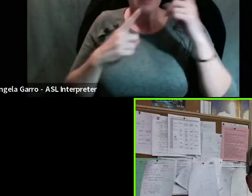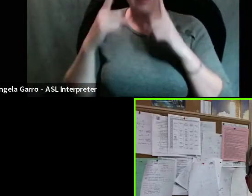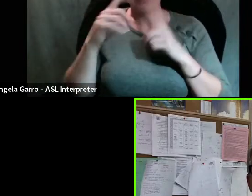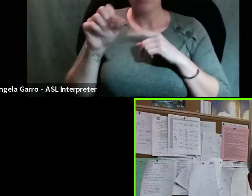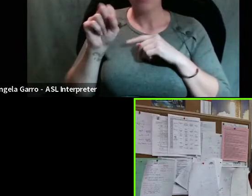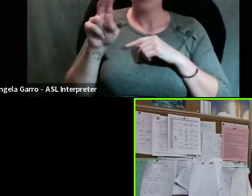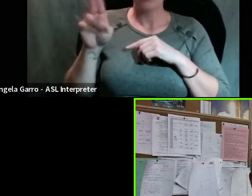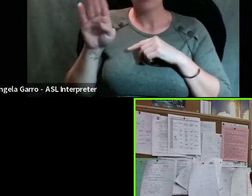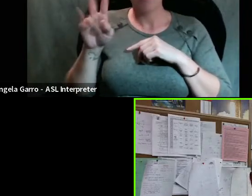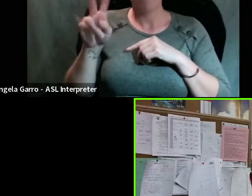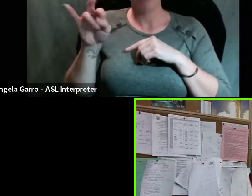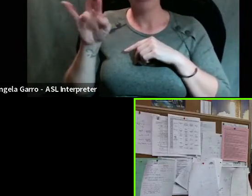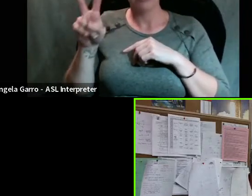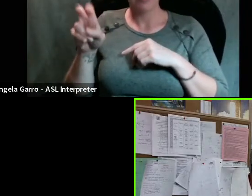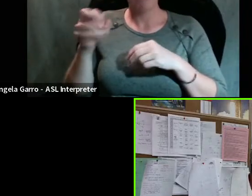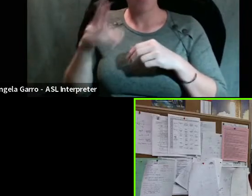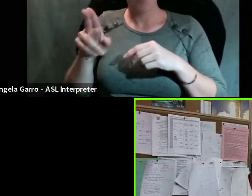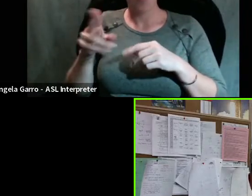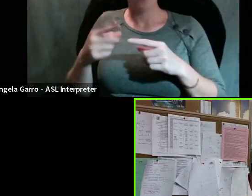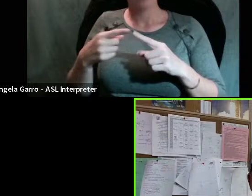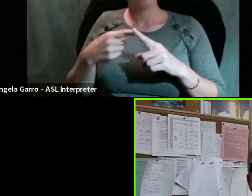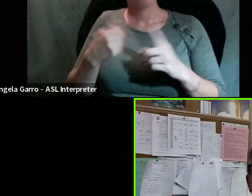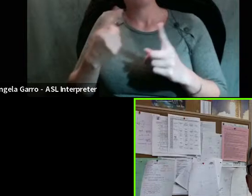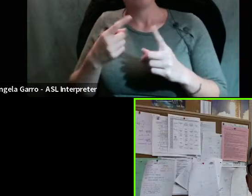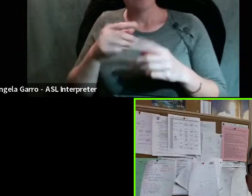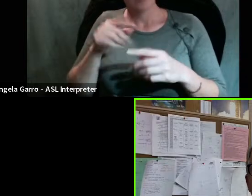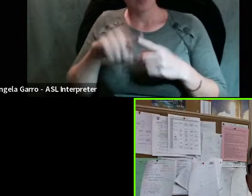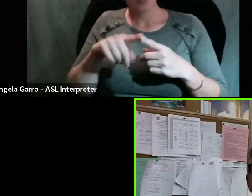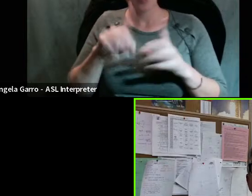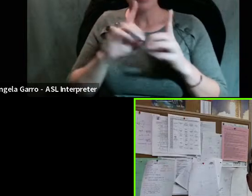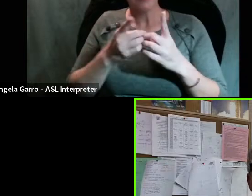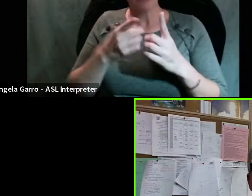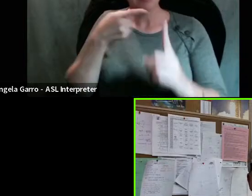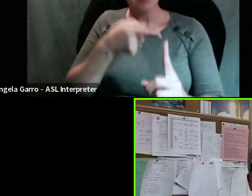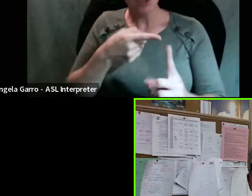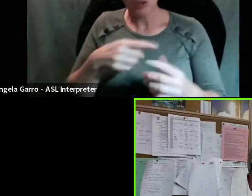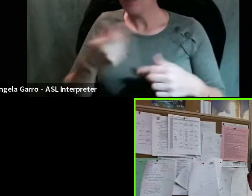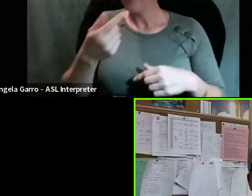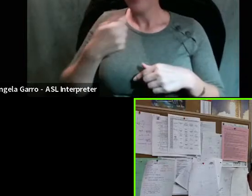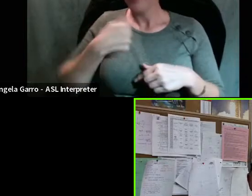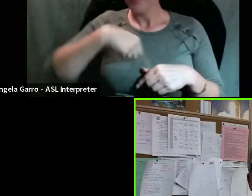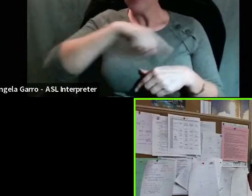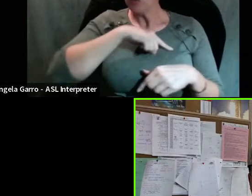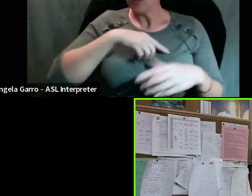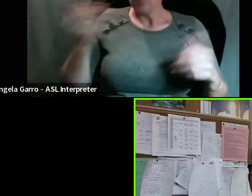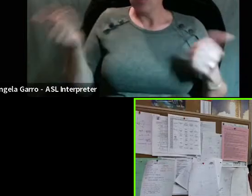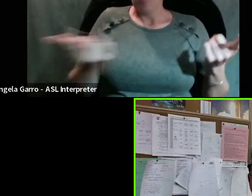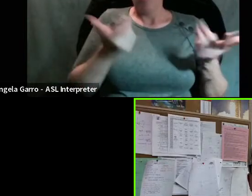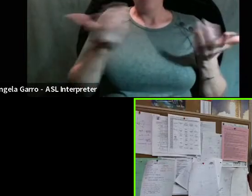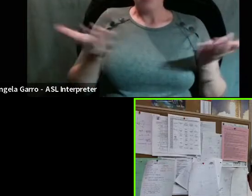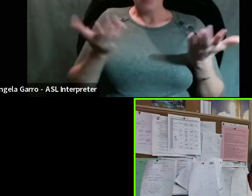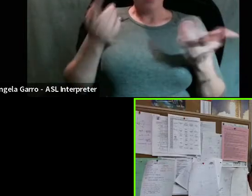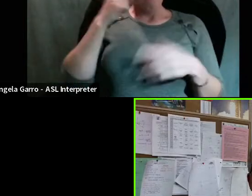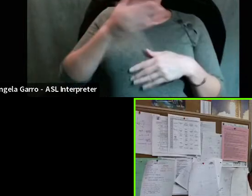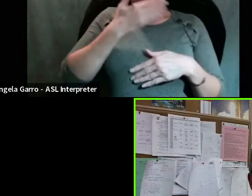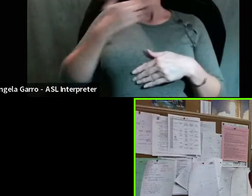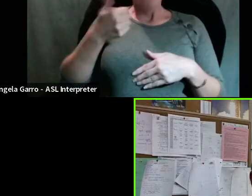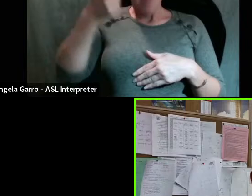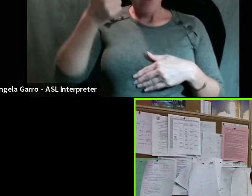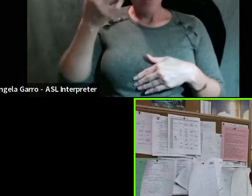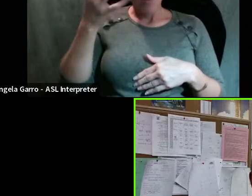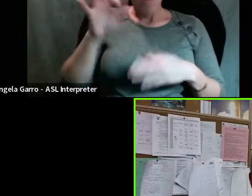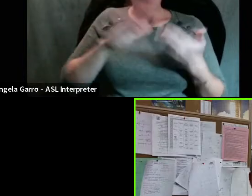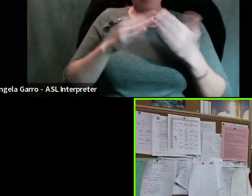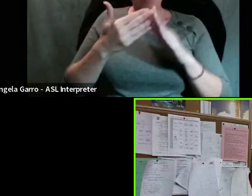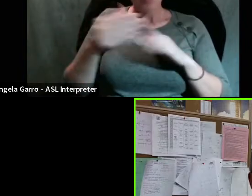or counterproductive to the district's mission. We're all here for the betterment of the community and for